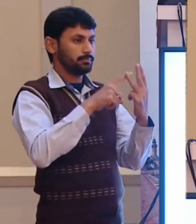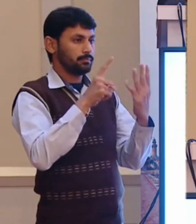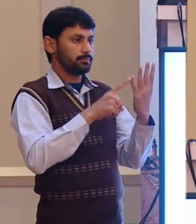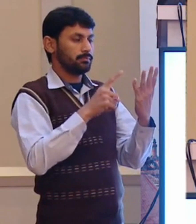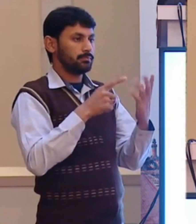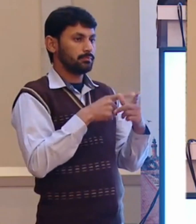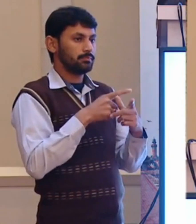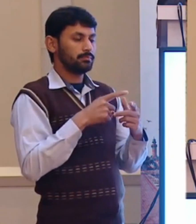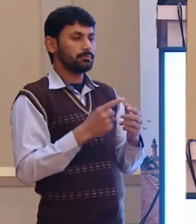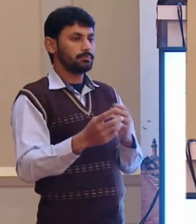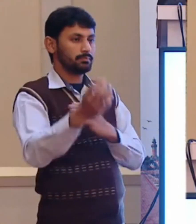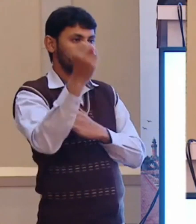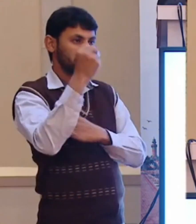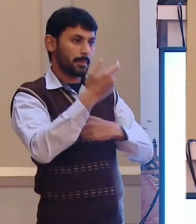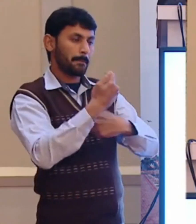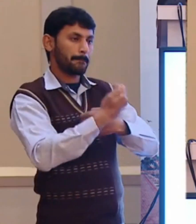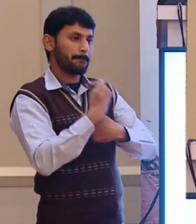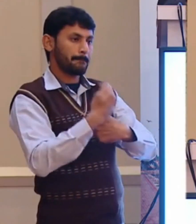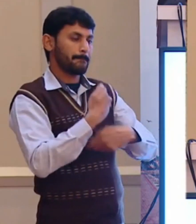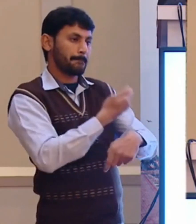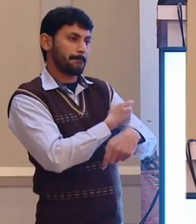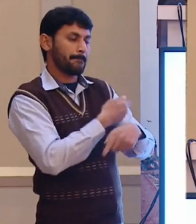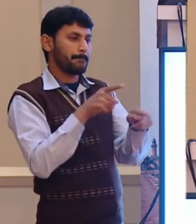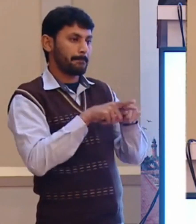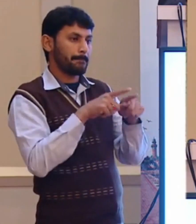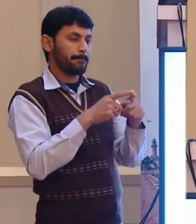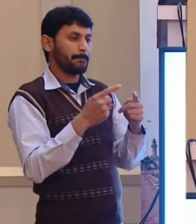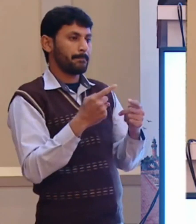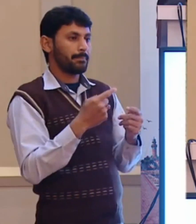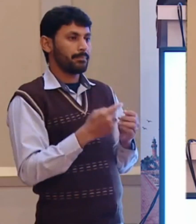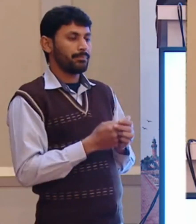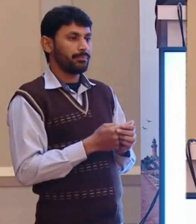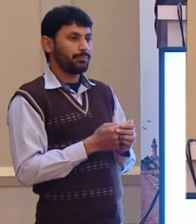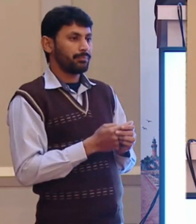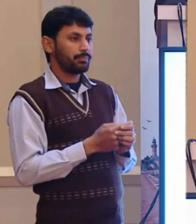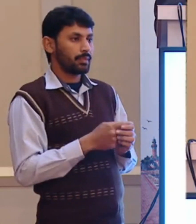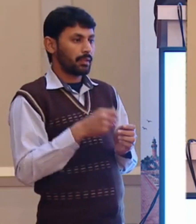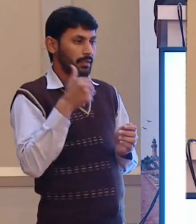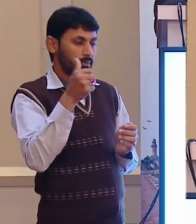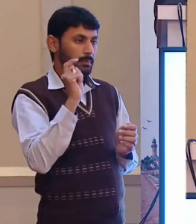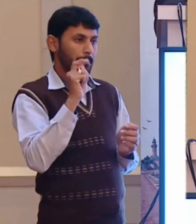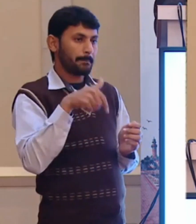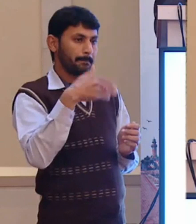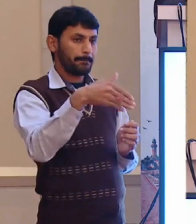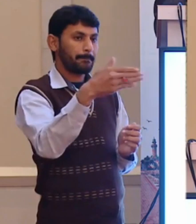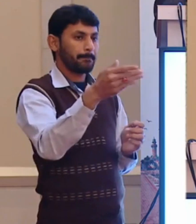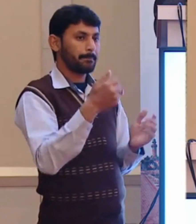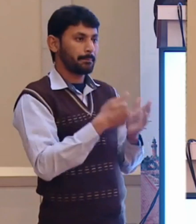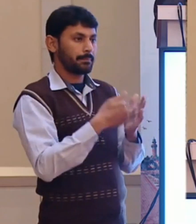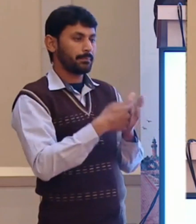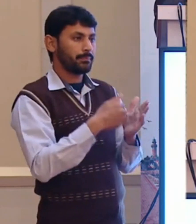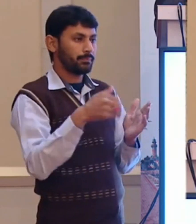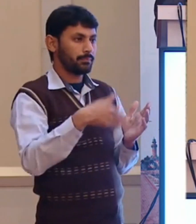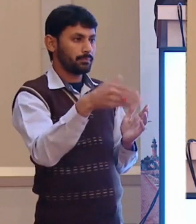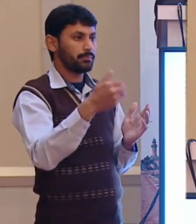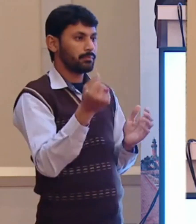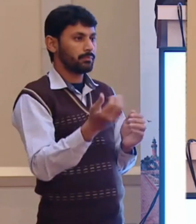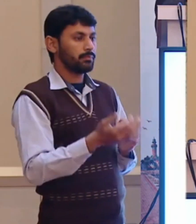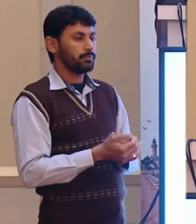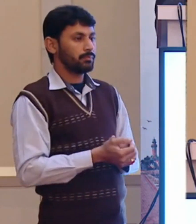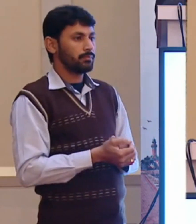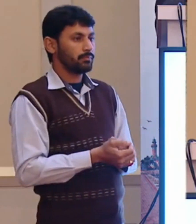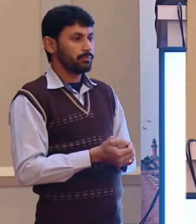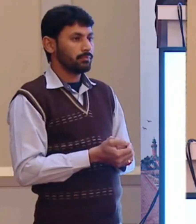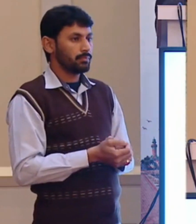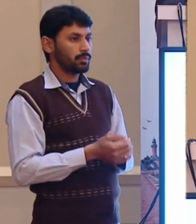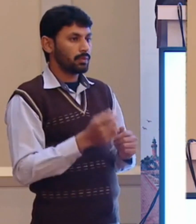in healthcare and medical education. Performance of teaching hospital cannot be optimized without a referral system.